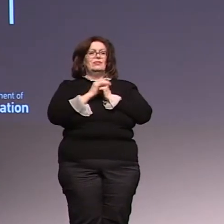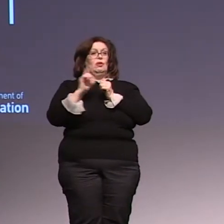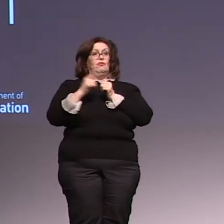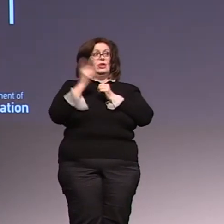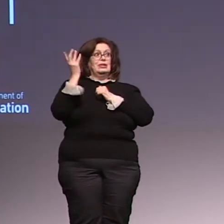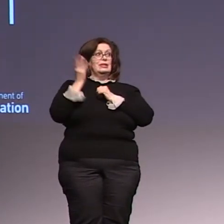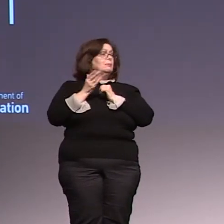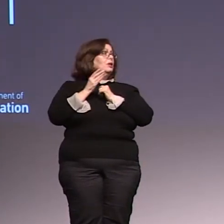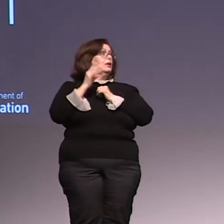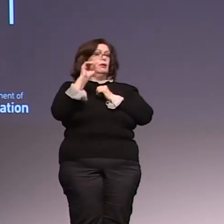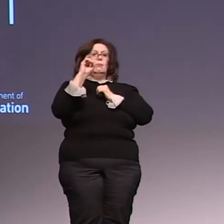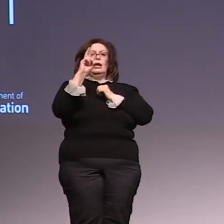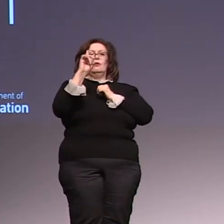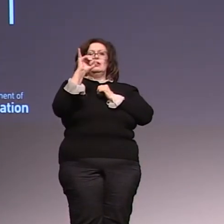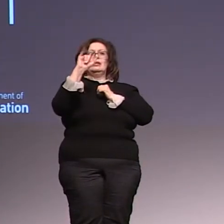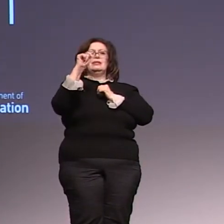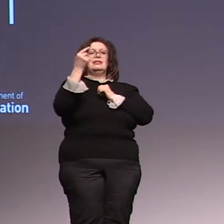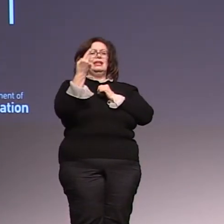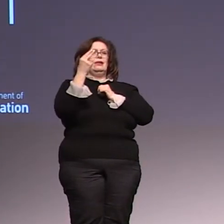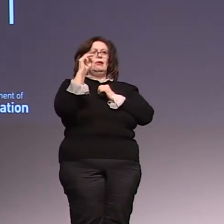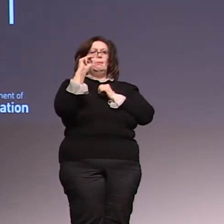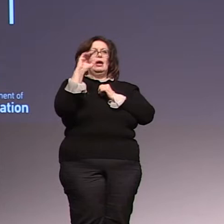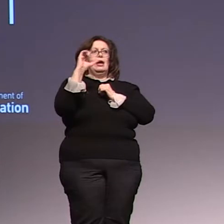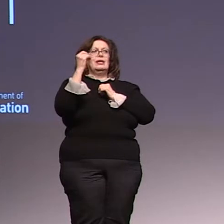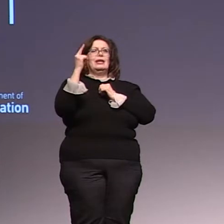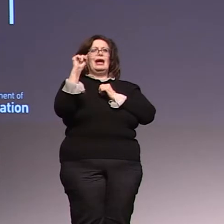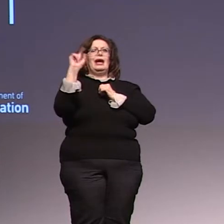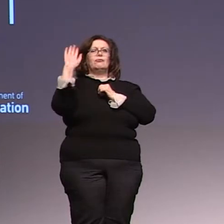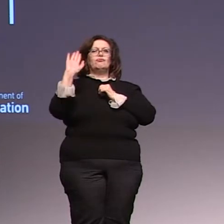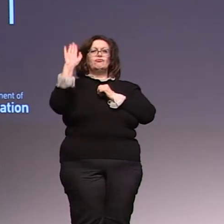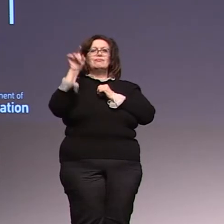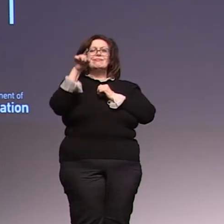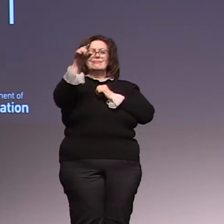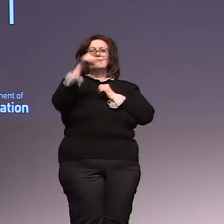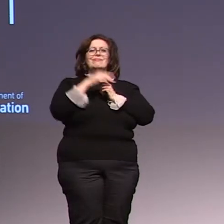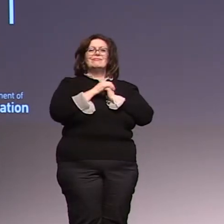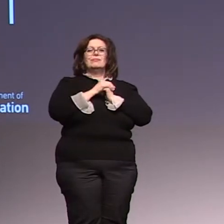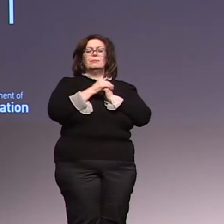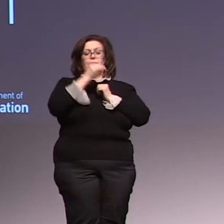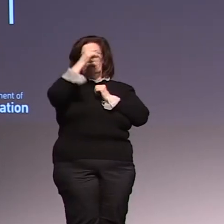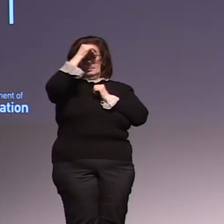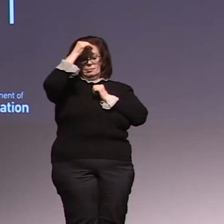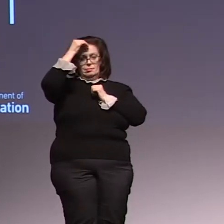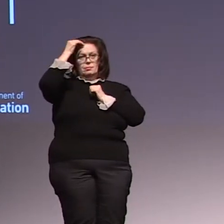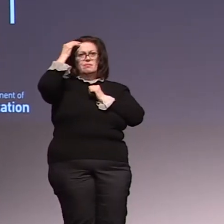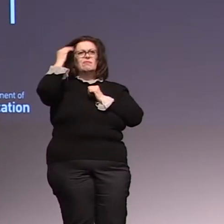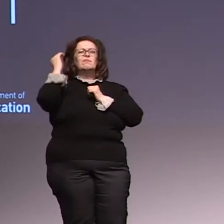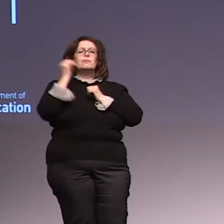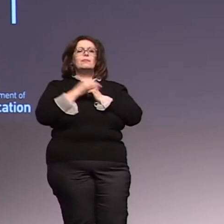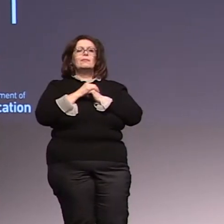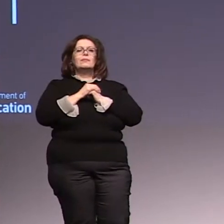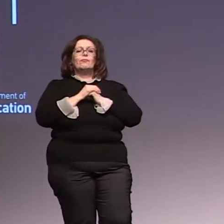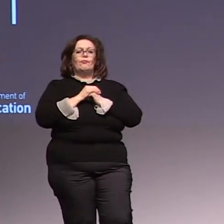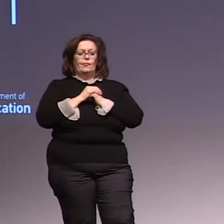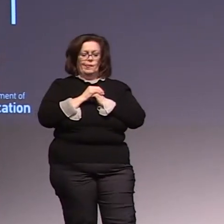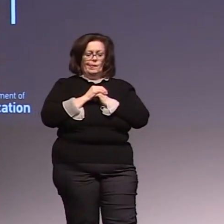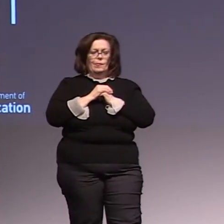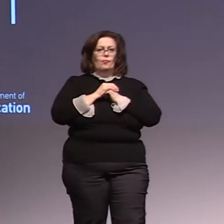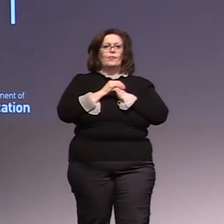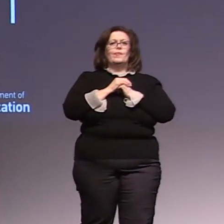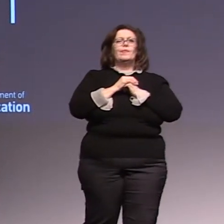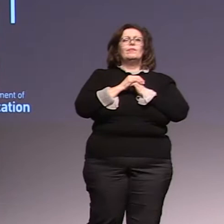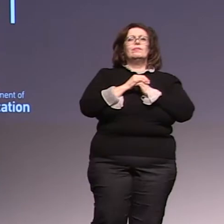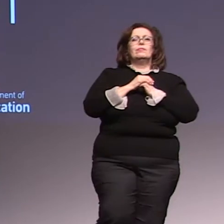this evening is Meredith McGann. Meredith, if you could raise your hand for me. I see you. Yes, ma'am, we'll bring a microphone to you. Following Meredith will be Micah